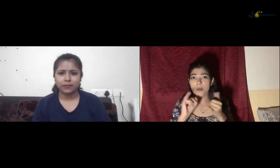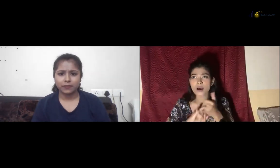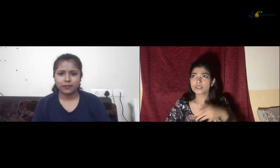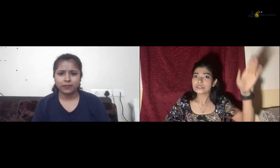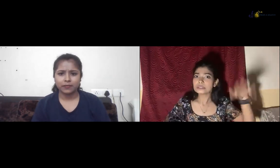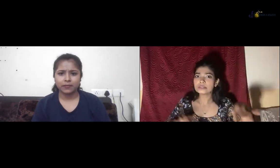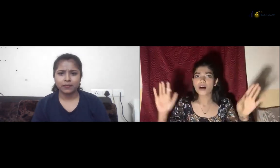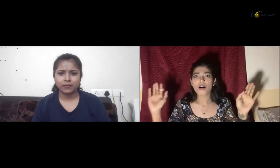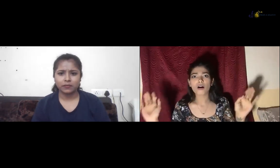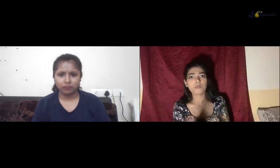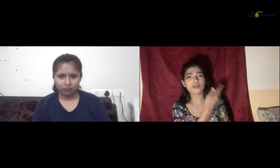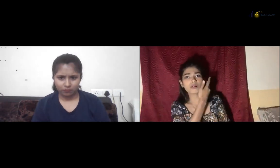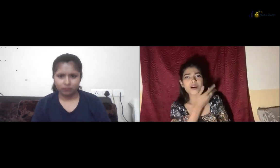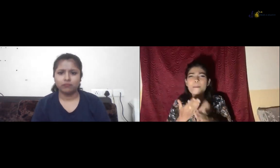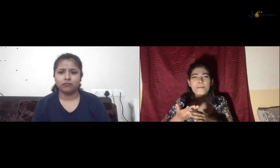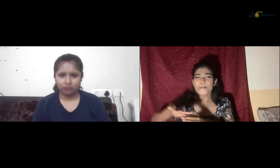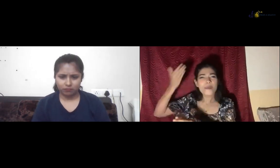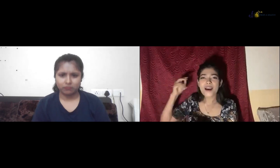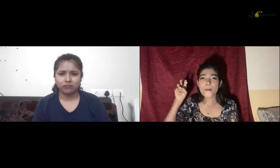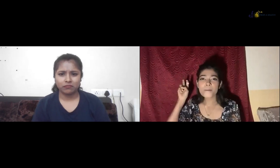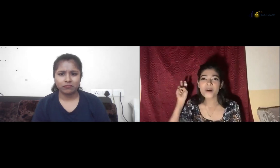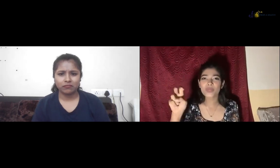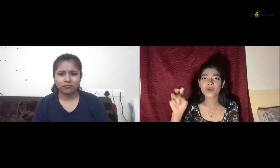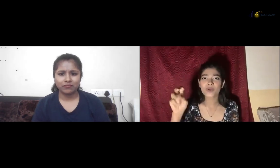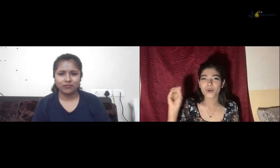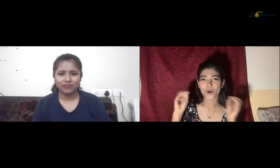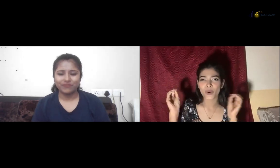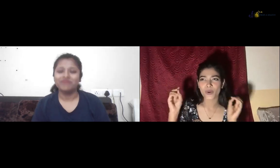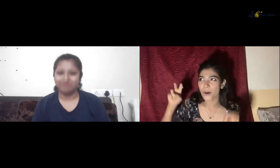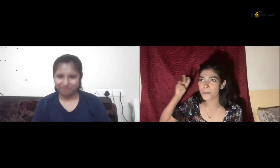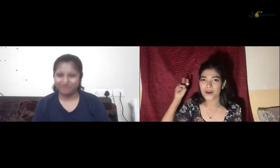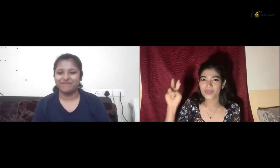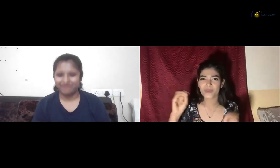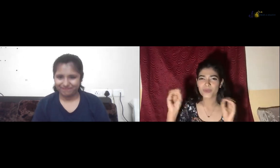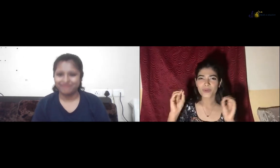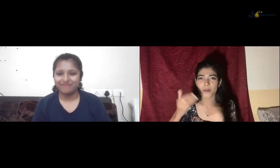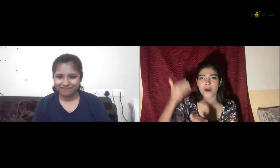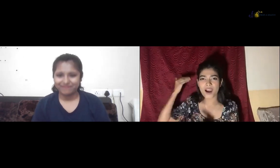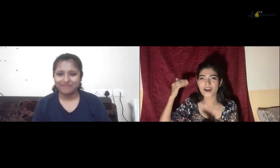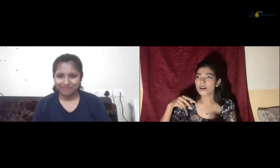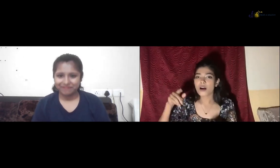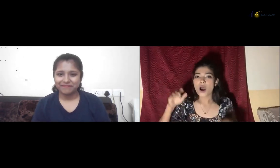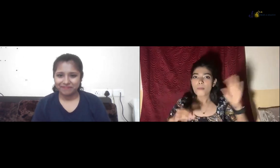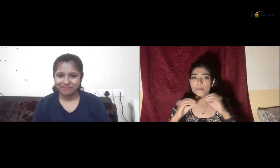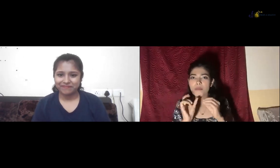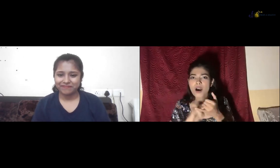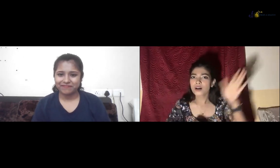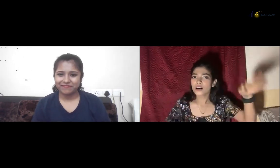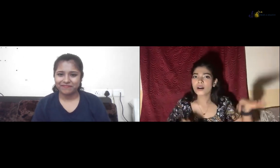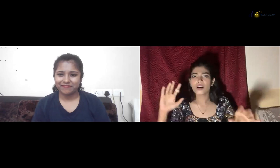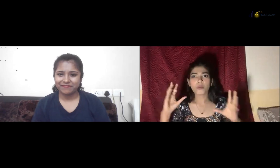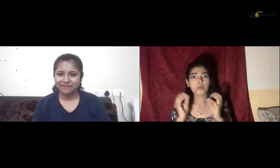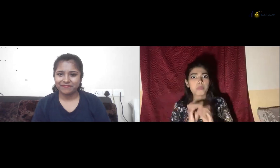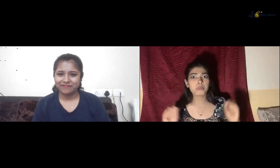auto were stopping. I waved hand towards the bus, and we didn't have the metro at that